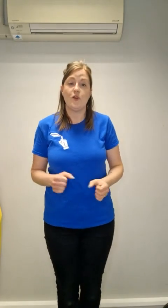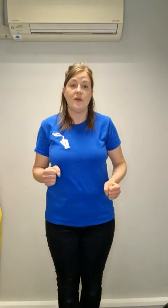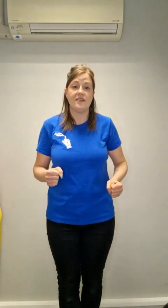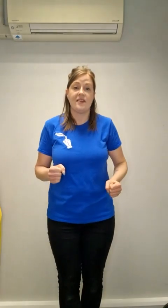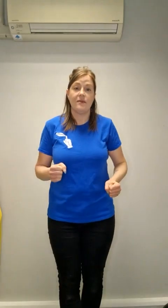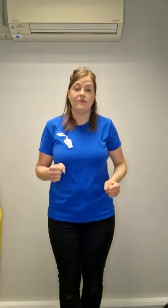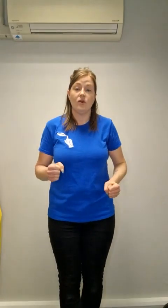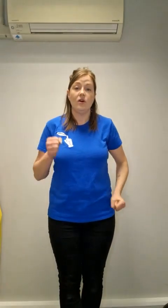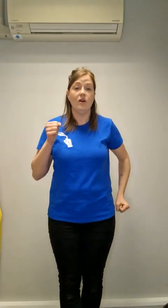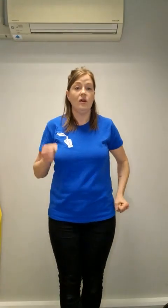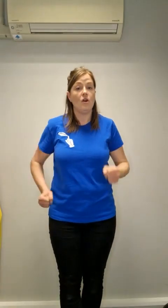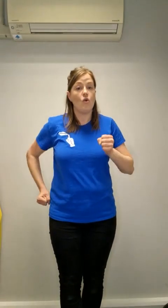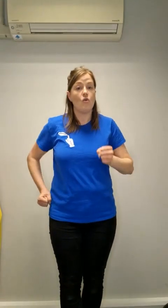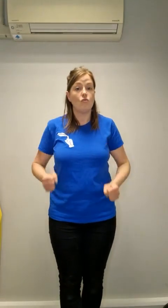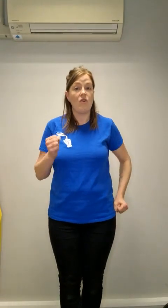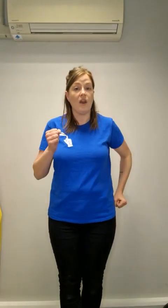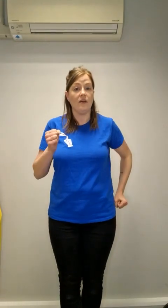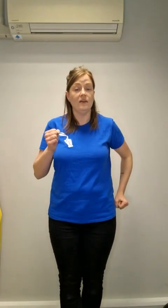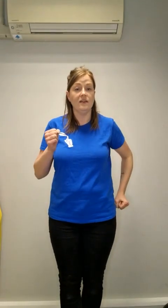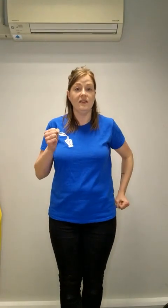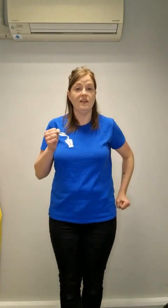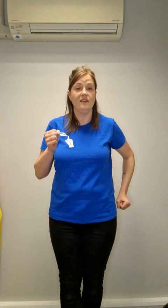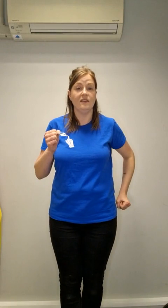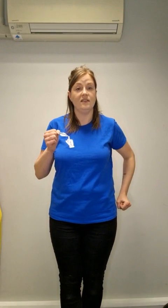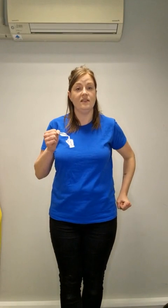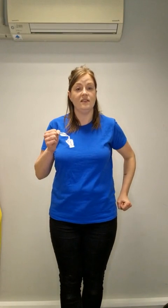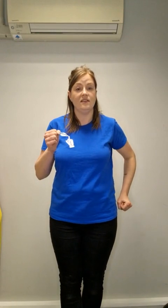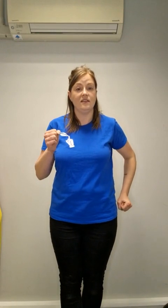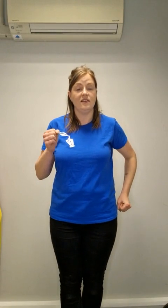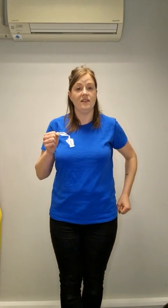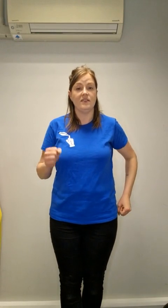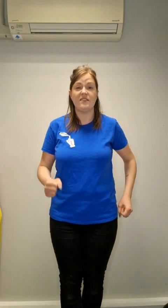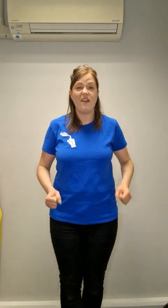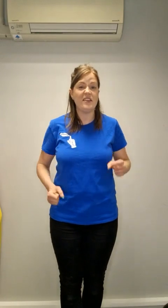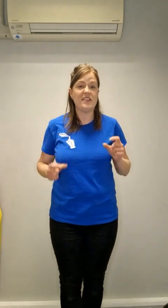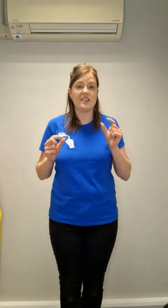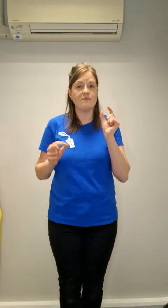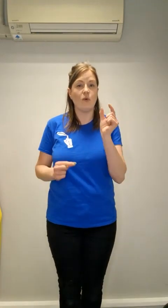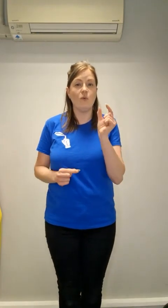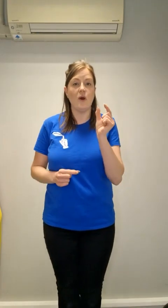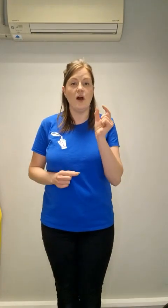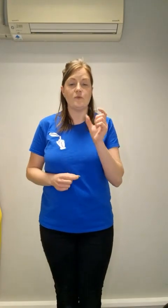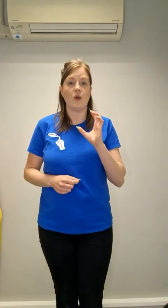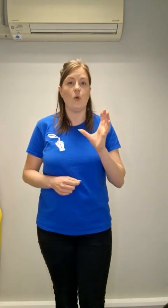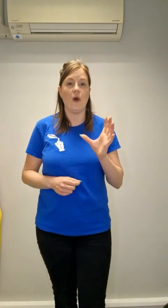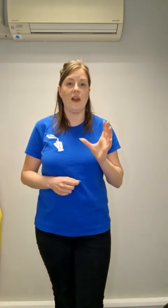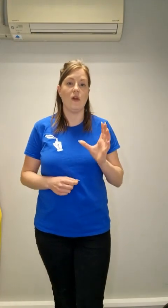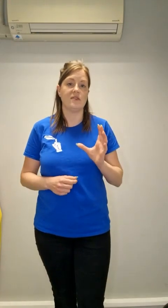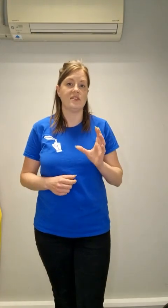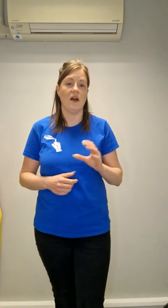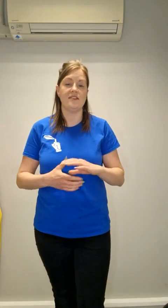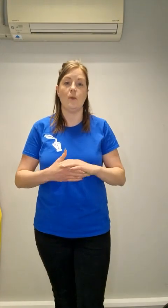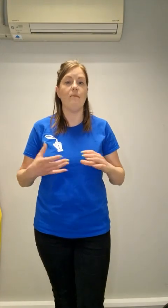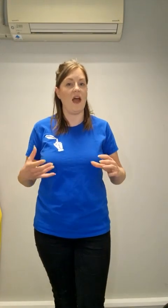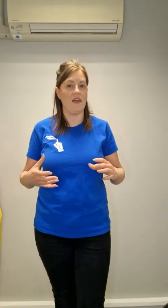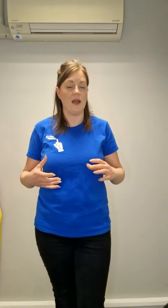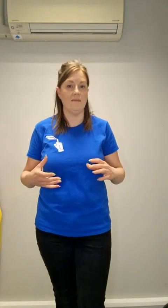Equally the same for run. It's a very small word, but quite a long sign, so bear that in